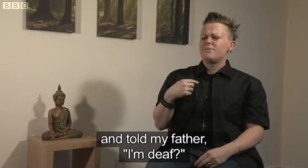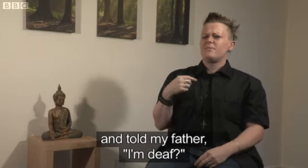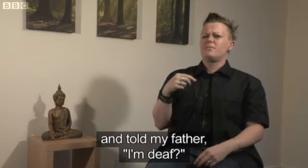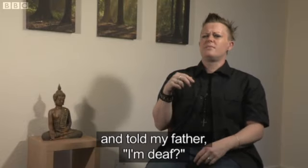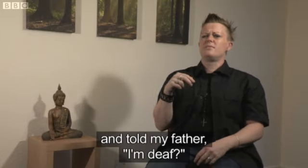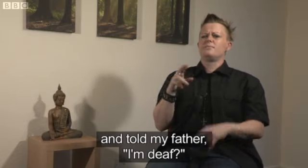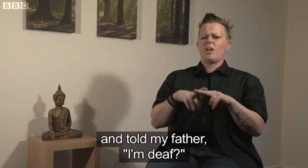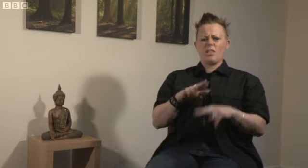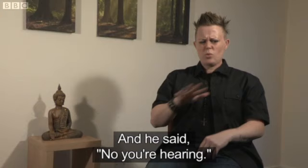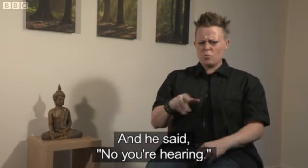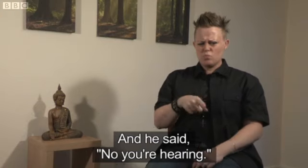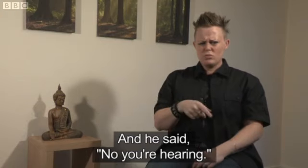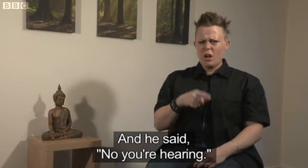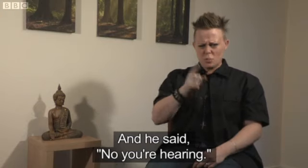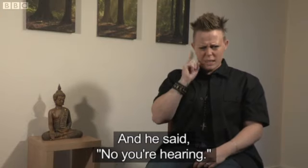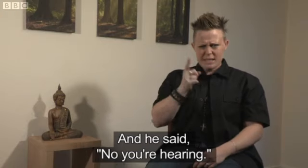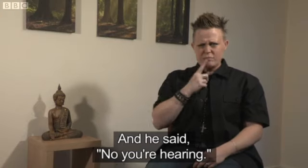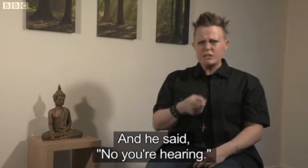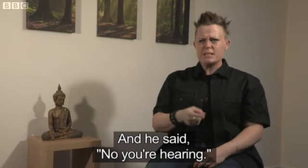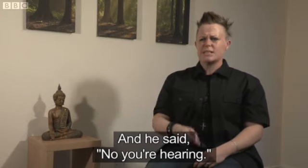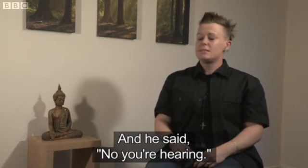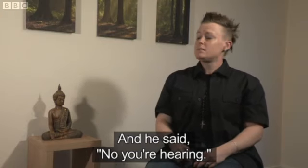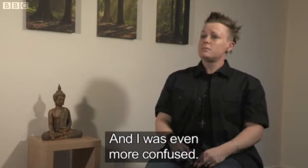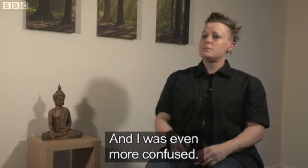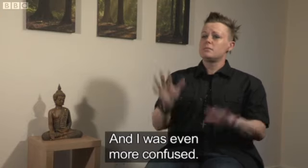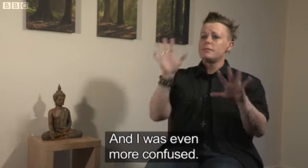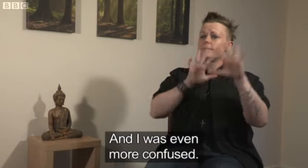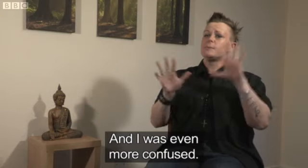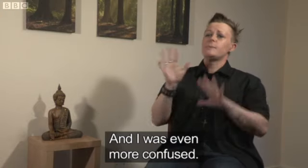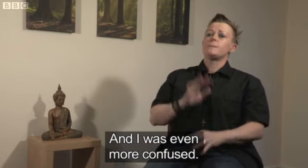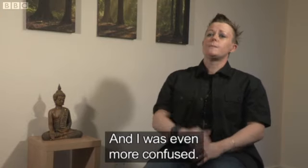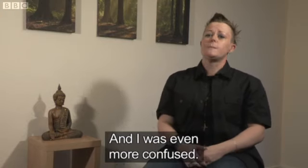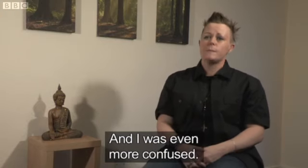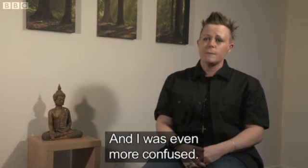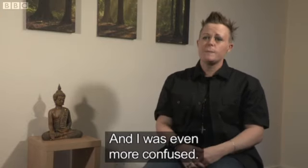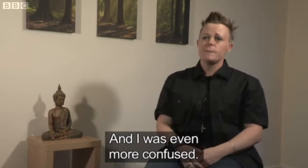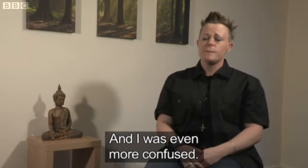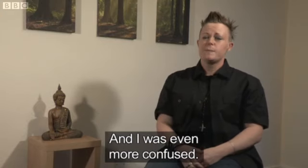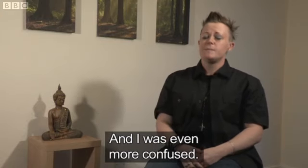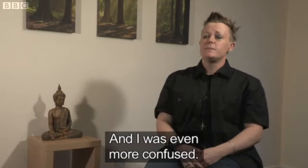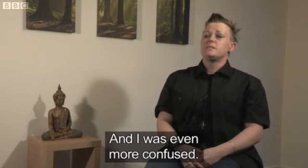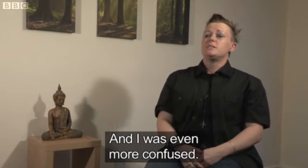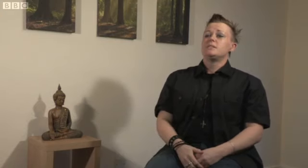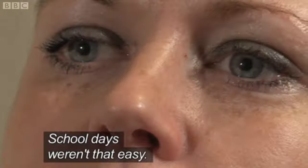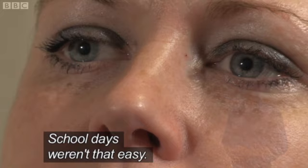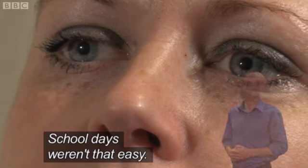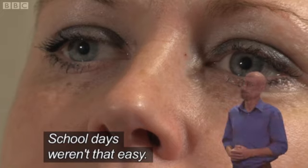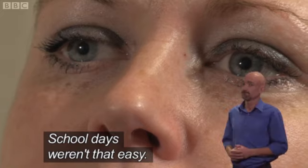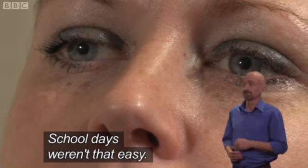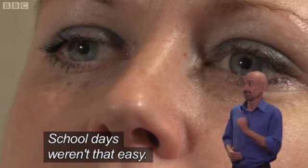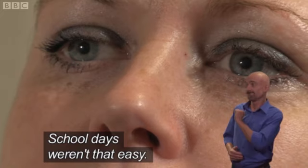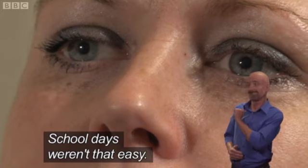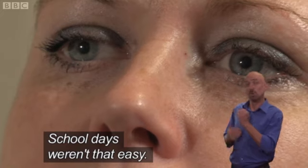deaf." And he said, "No, you're hearing." And I was even more confused. School days weren't that